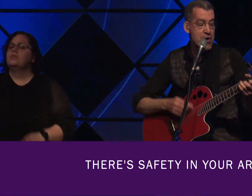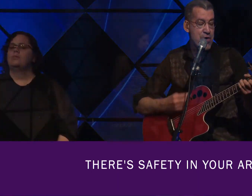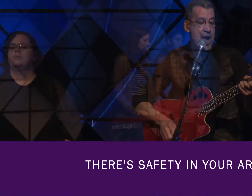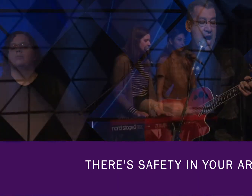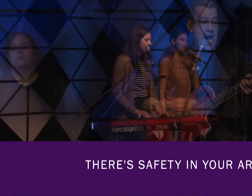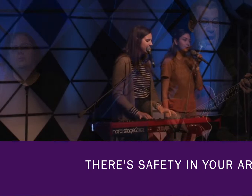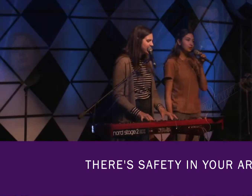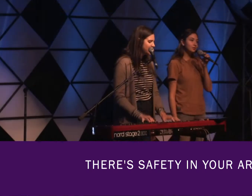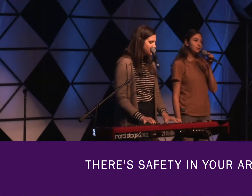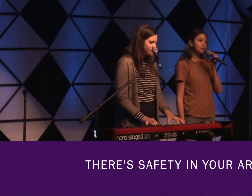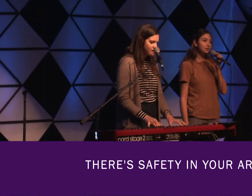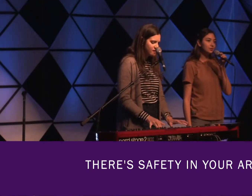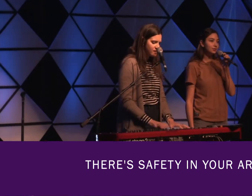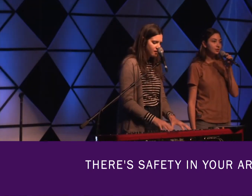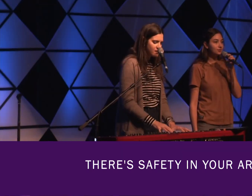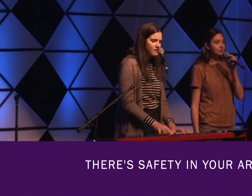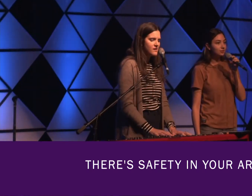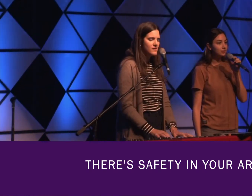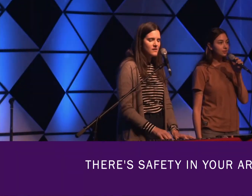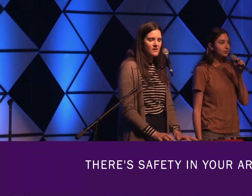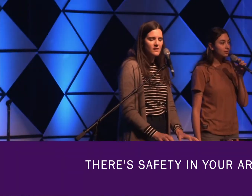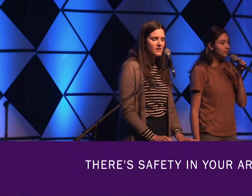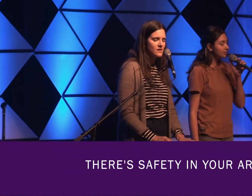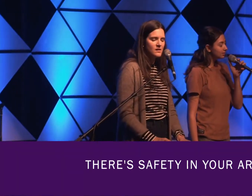your arms.